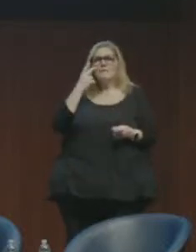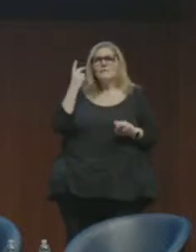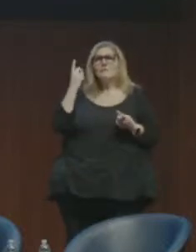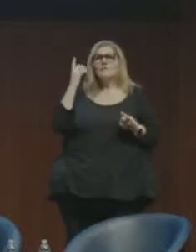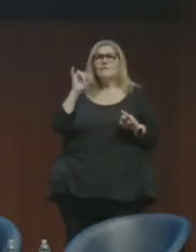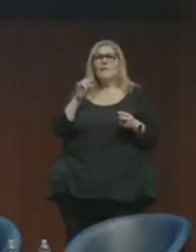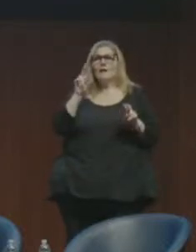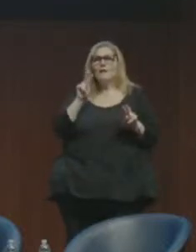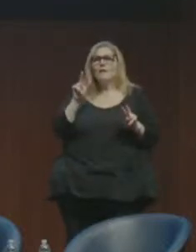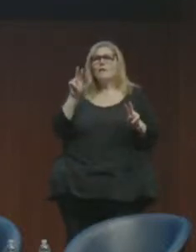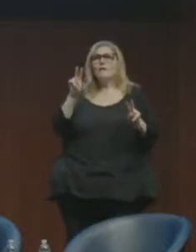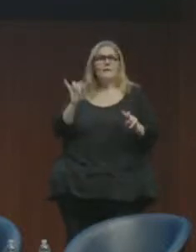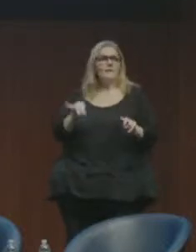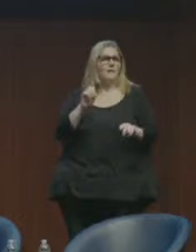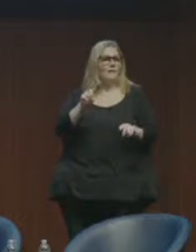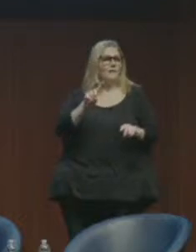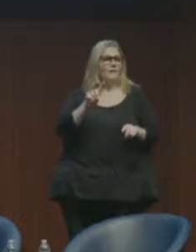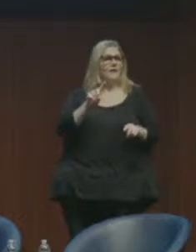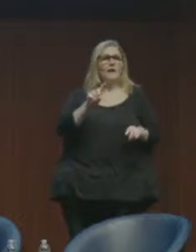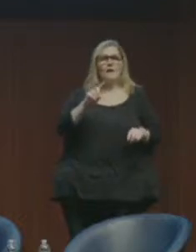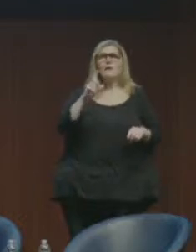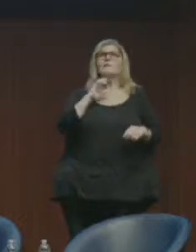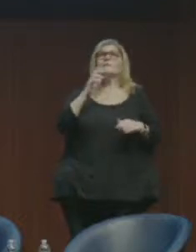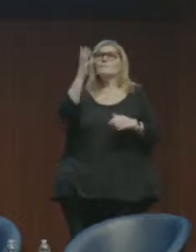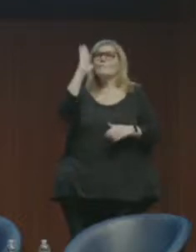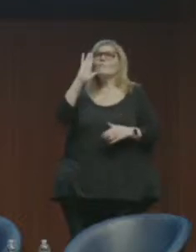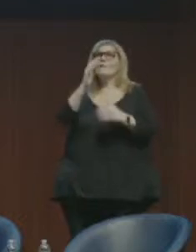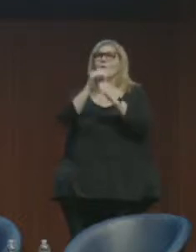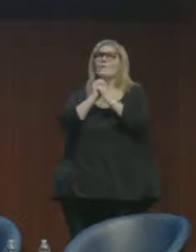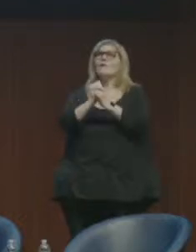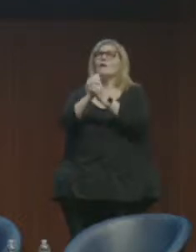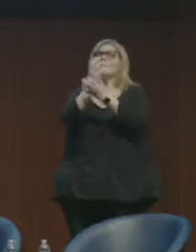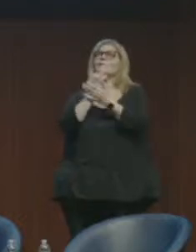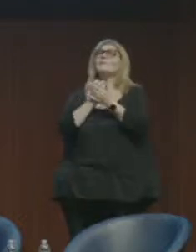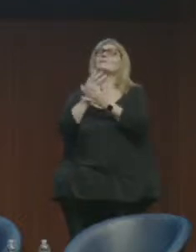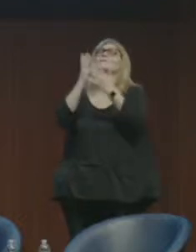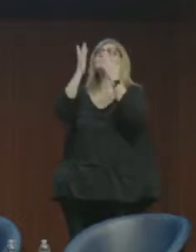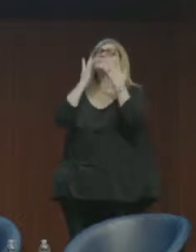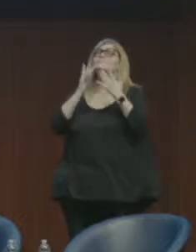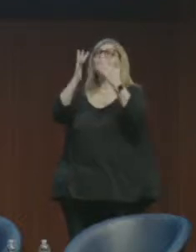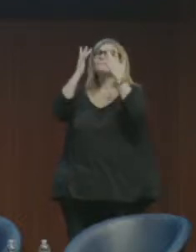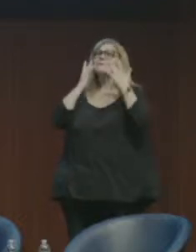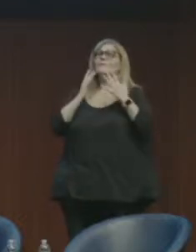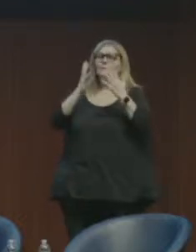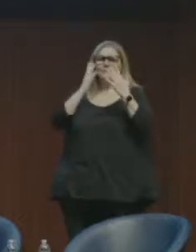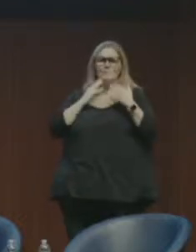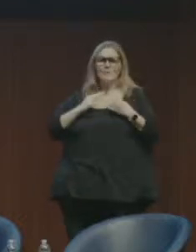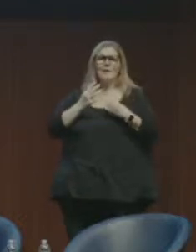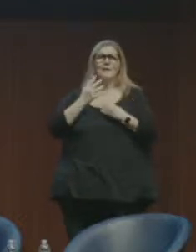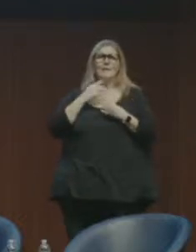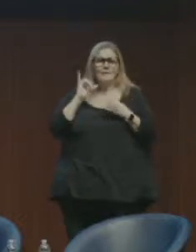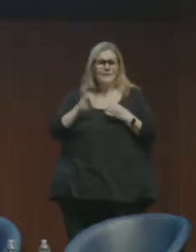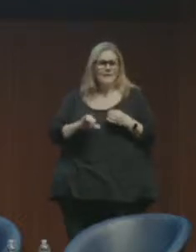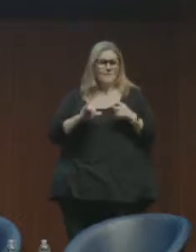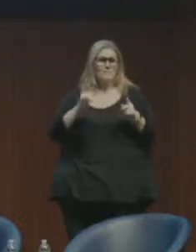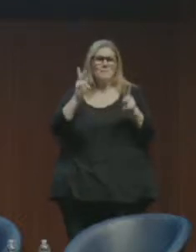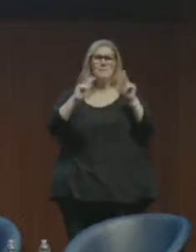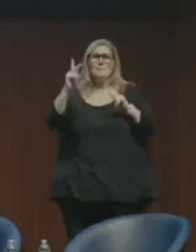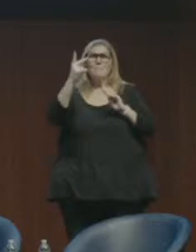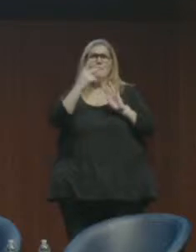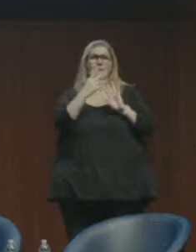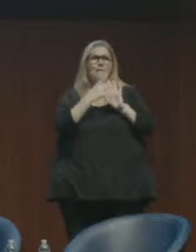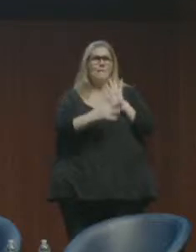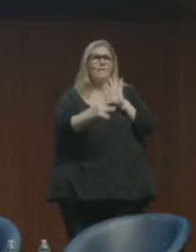earthward, as if pleading before God to have mercy, emptied of its morsel by folks